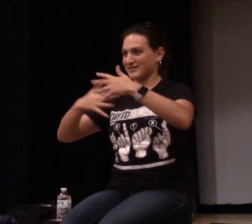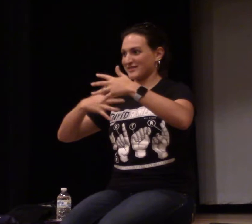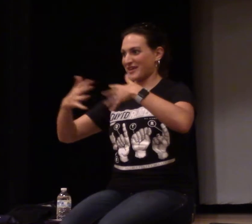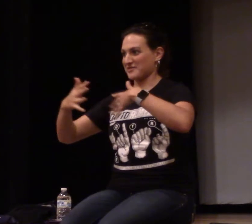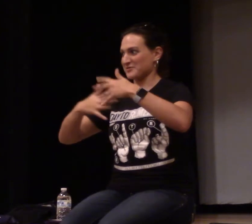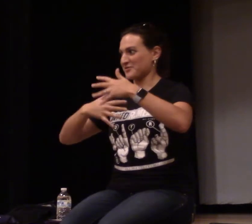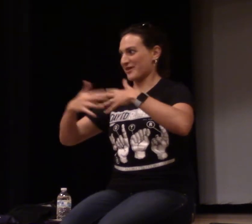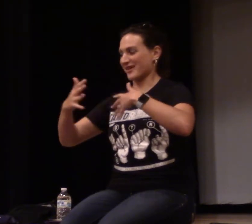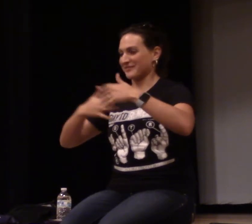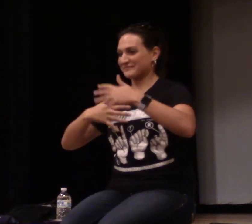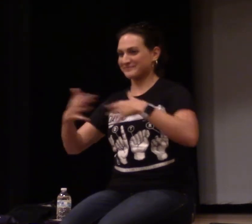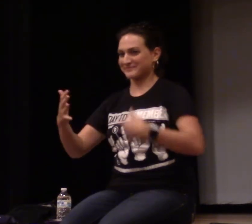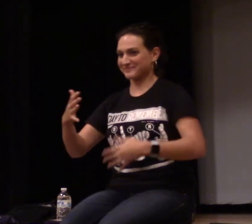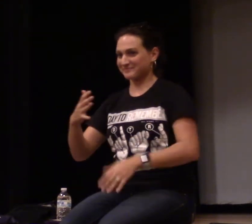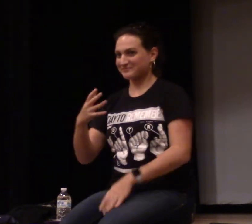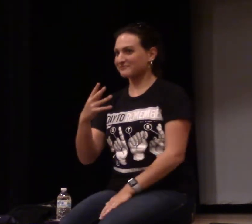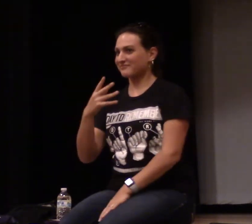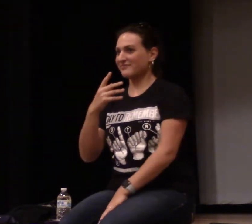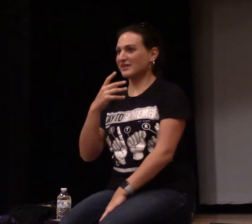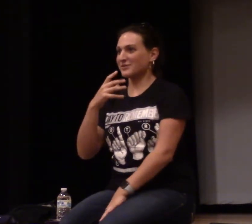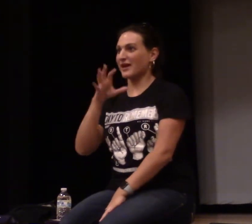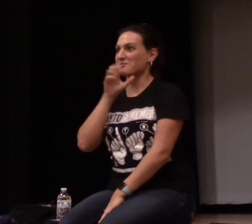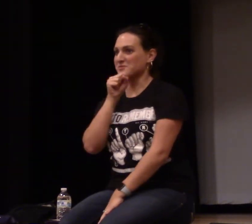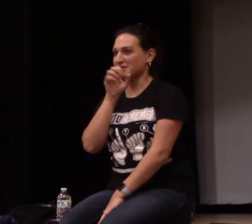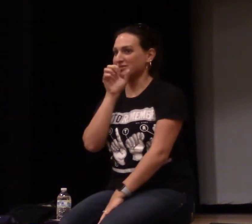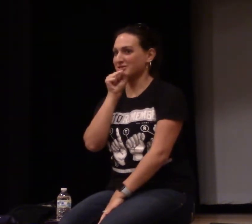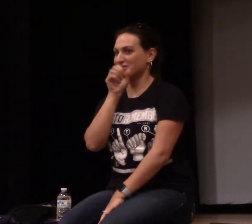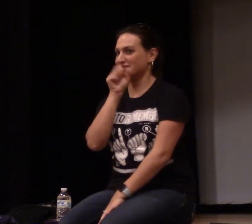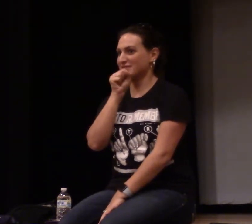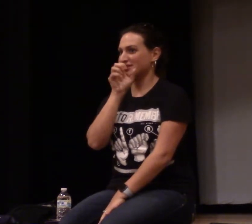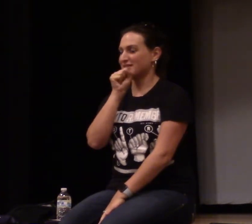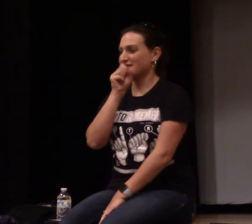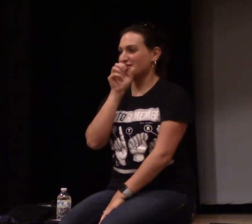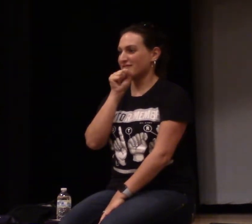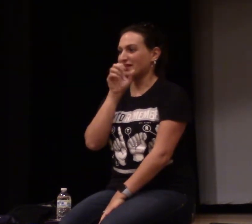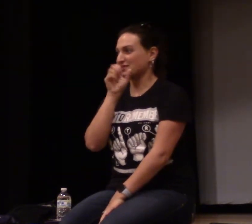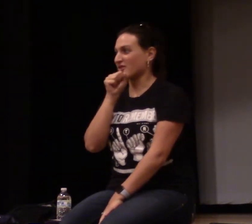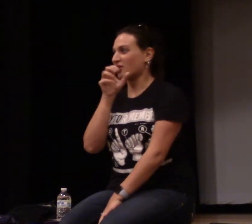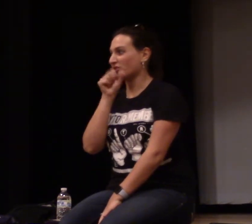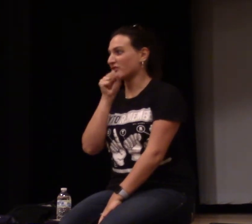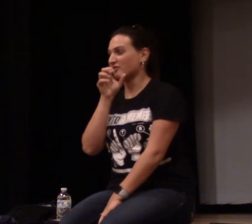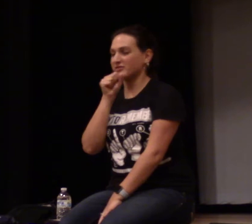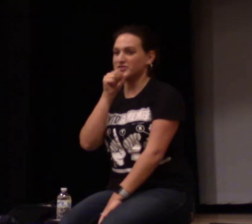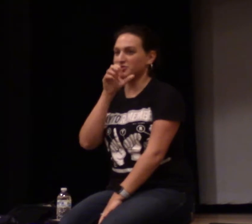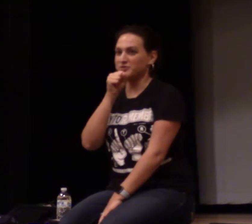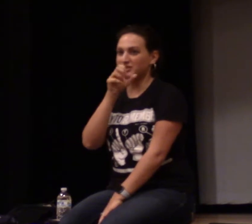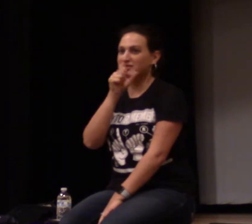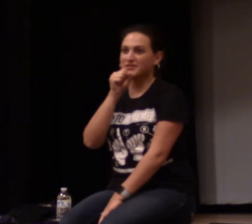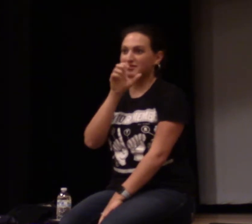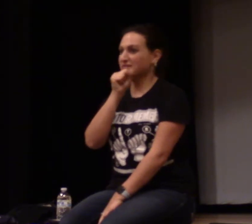Okay, so we'll do that again. So we have orange. That's the color, the juice,